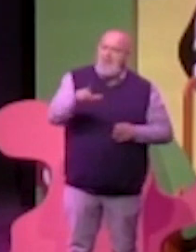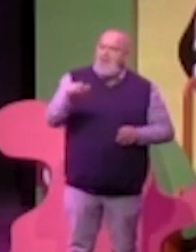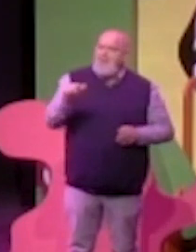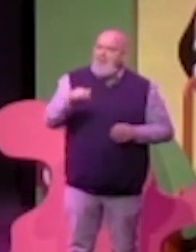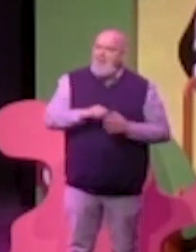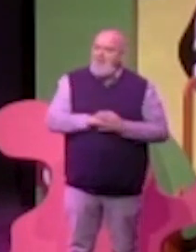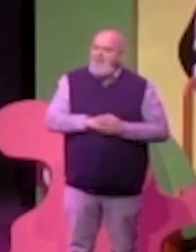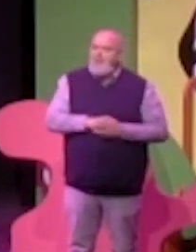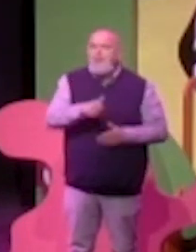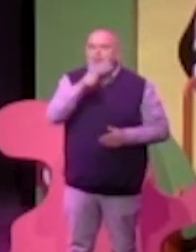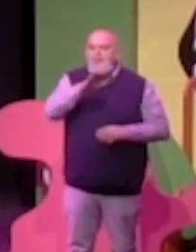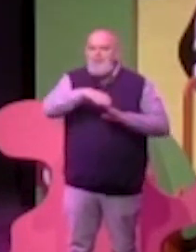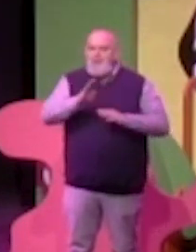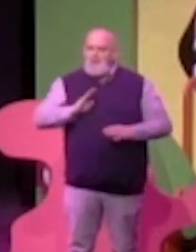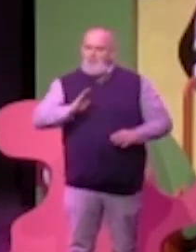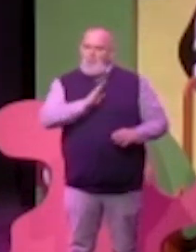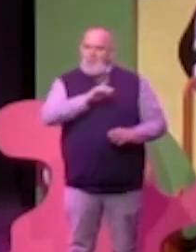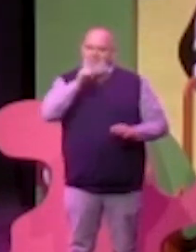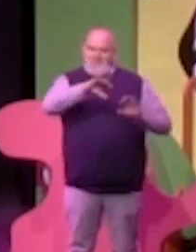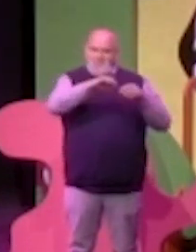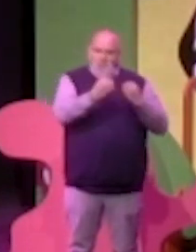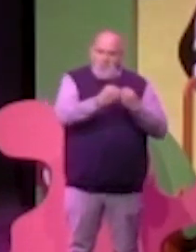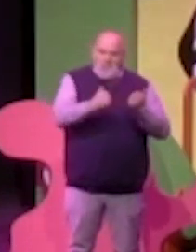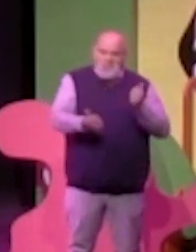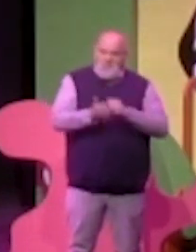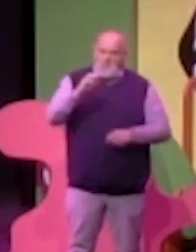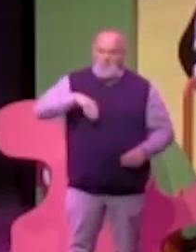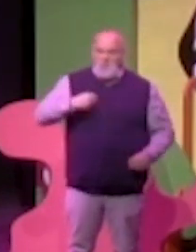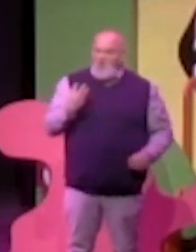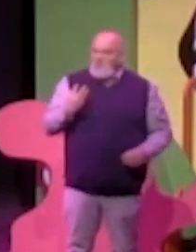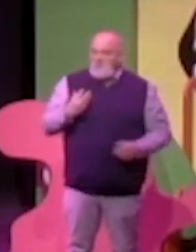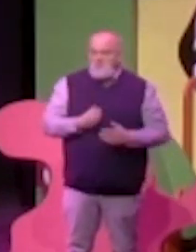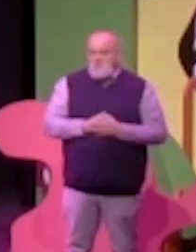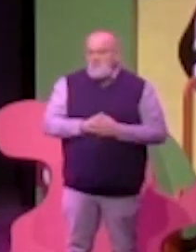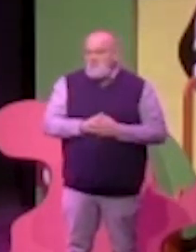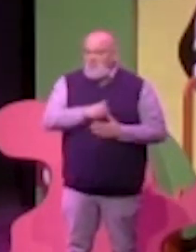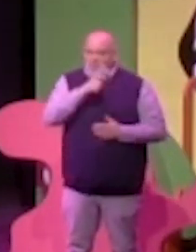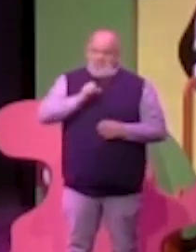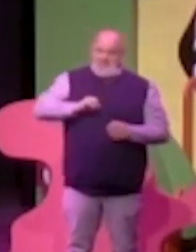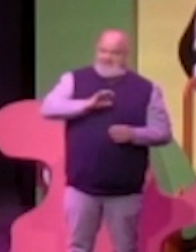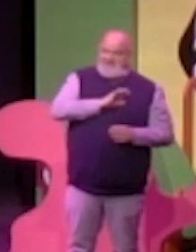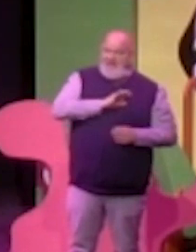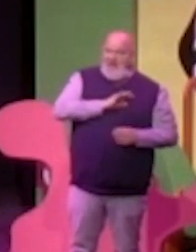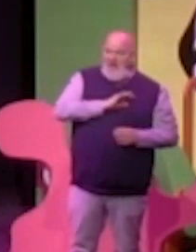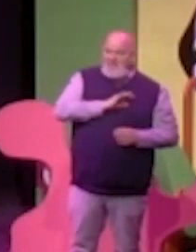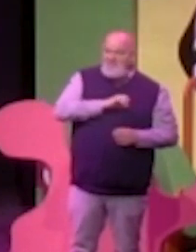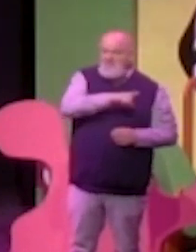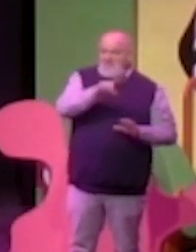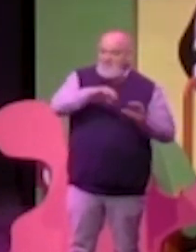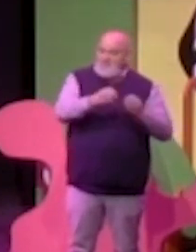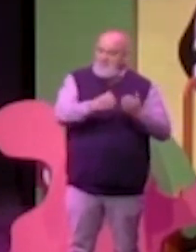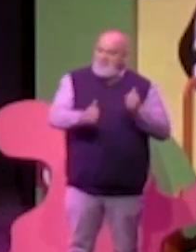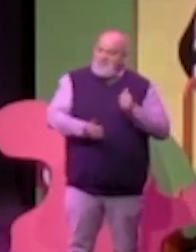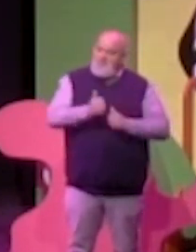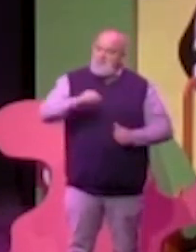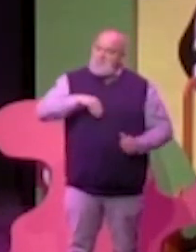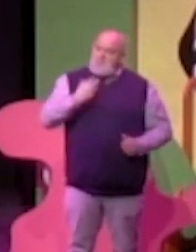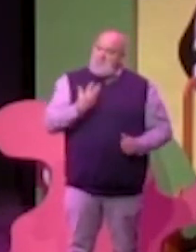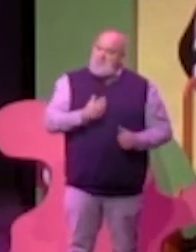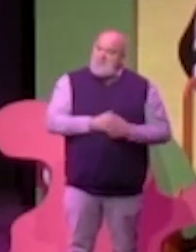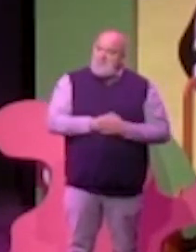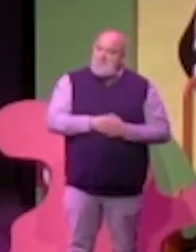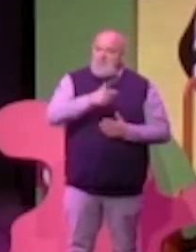these organizations? They're overwhelmingly white. Who's the staff of the organizations? They're overwhelmingly white. Who's